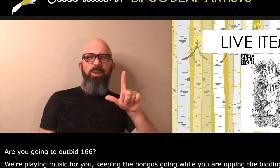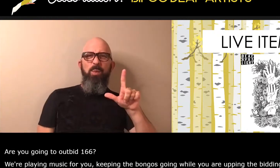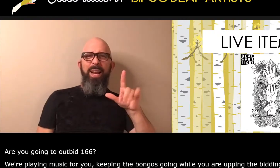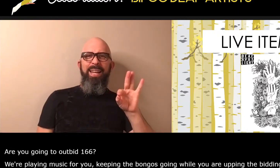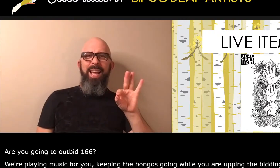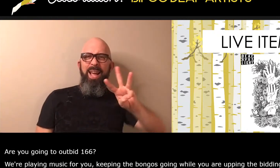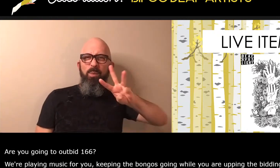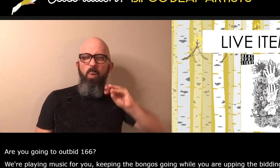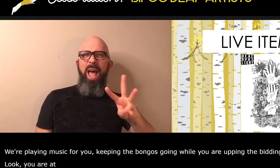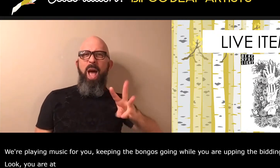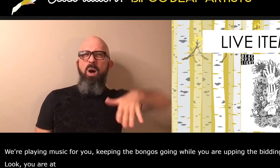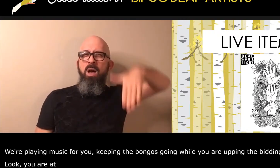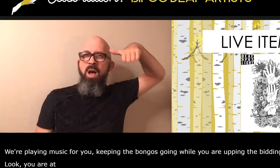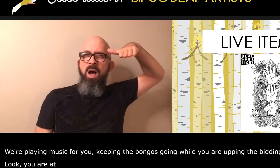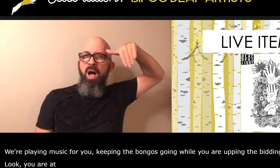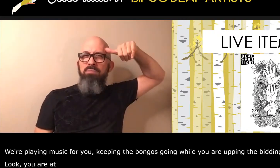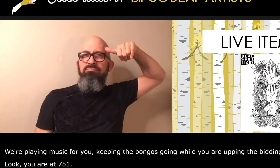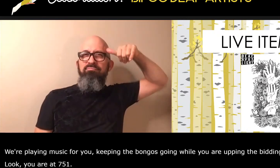$1?